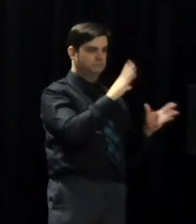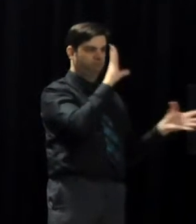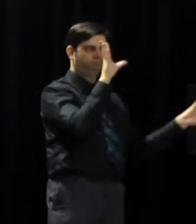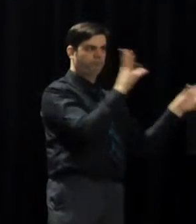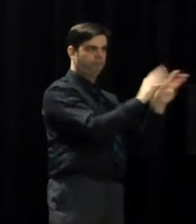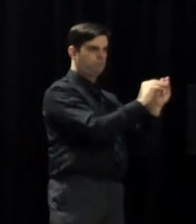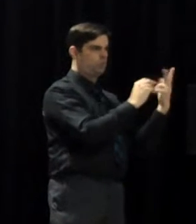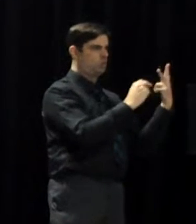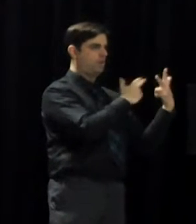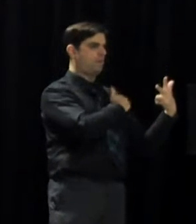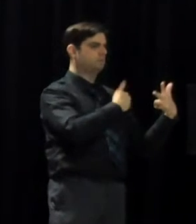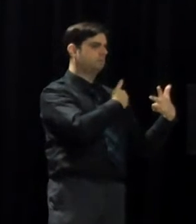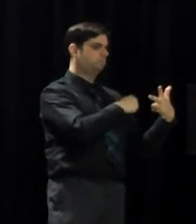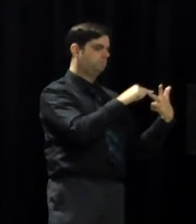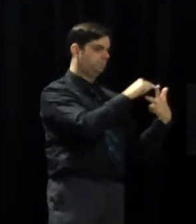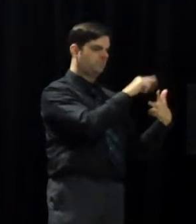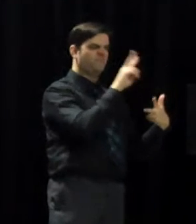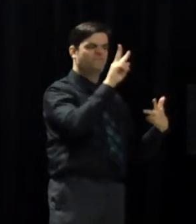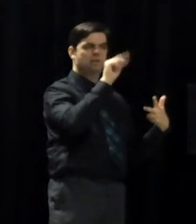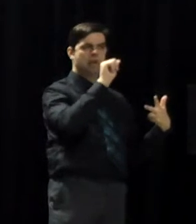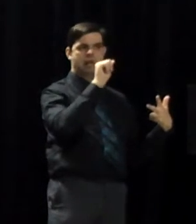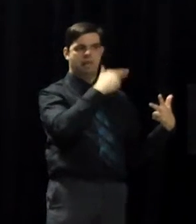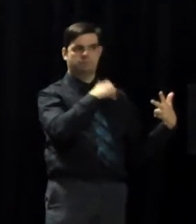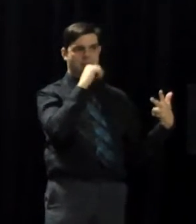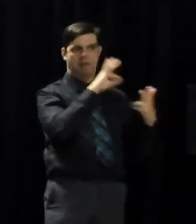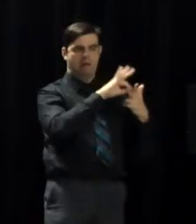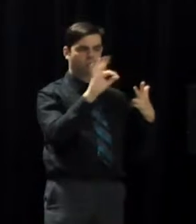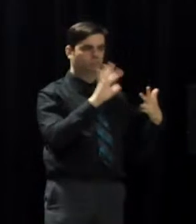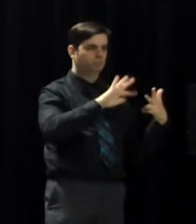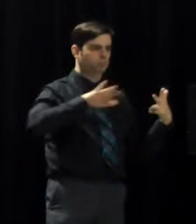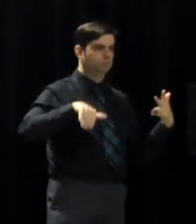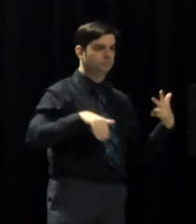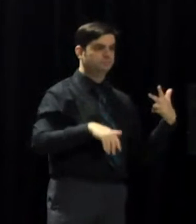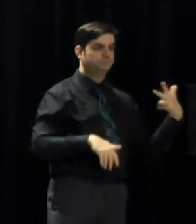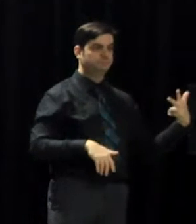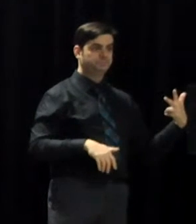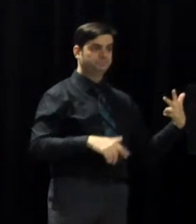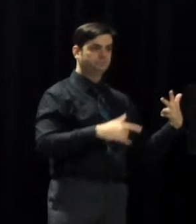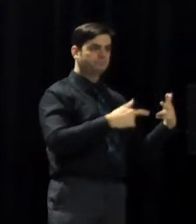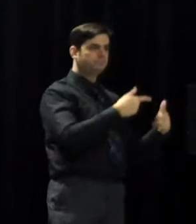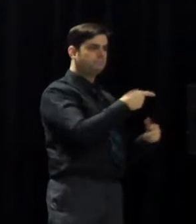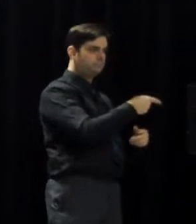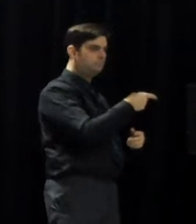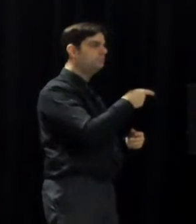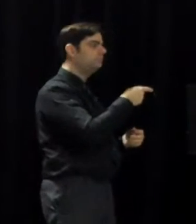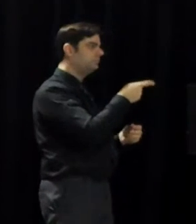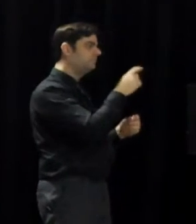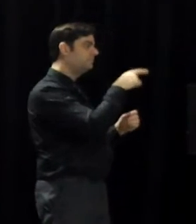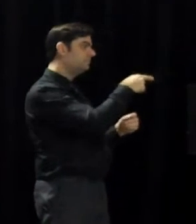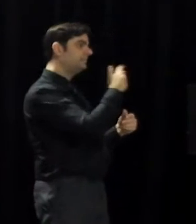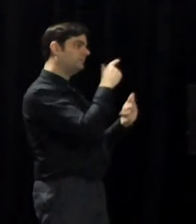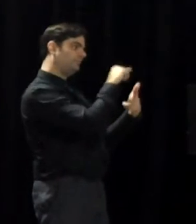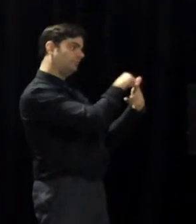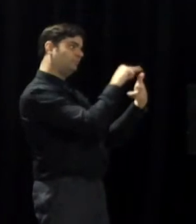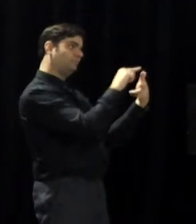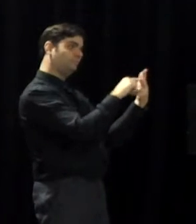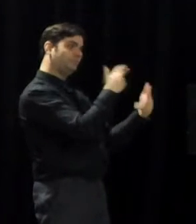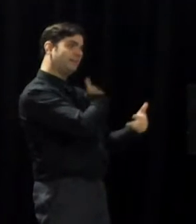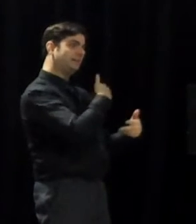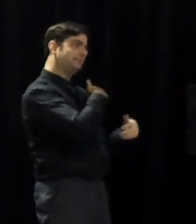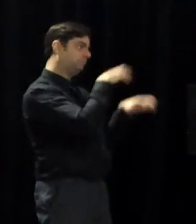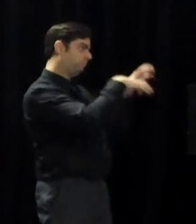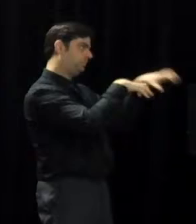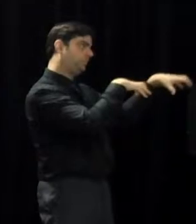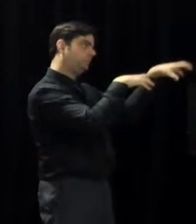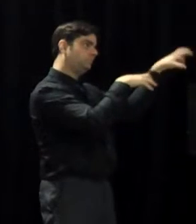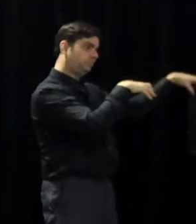able to exist, needs to take care of people. You can't have 0 people in the hospital, or else the hospital doesn't